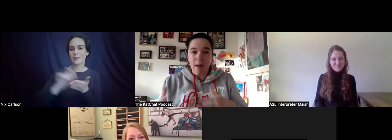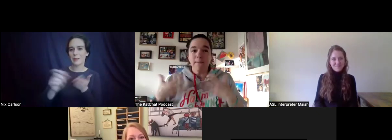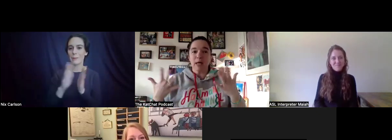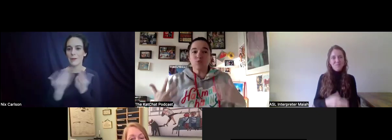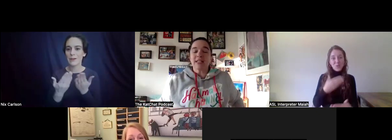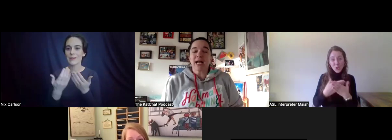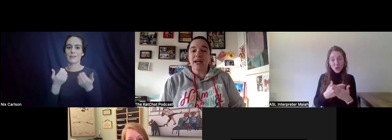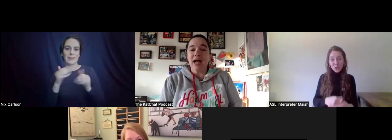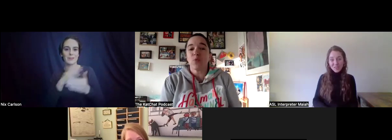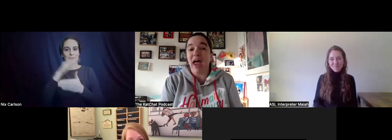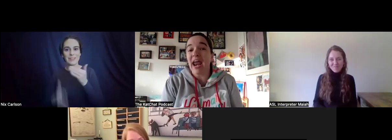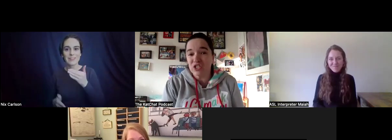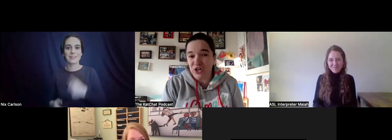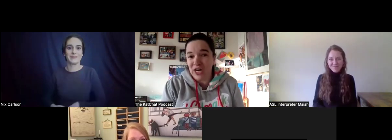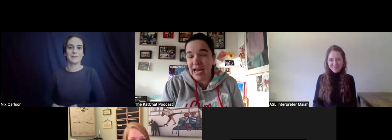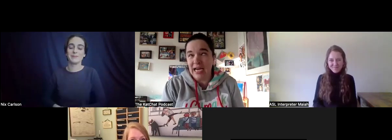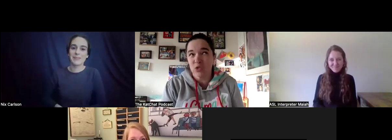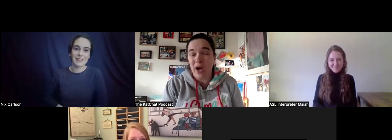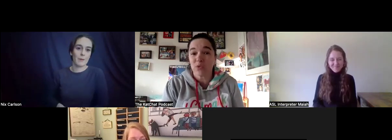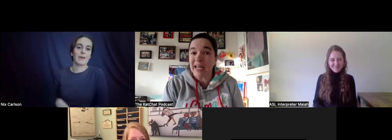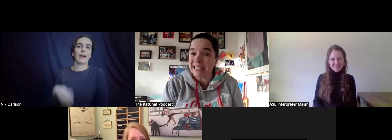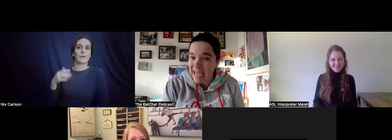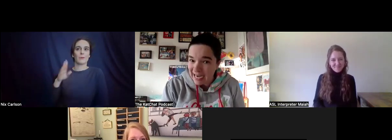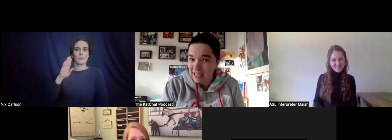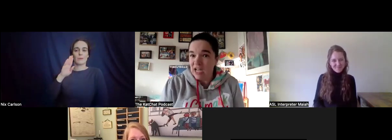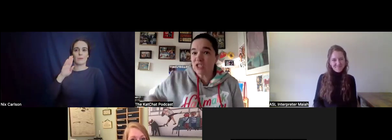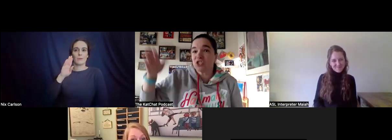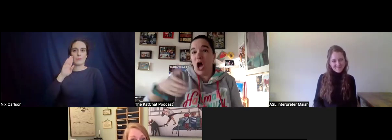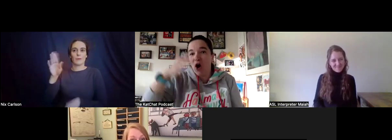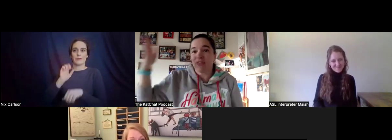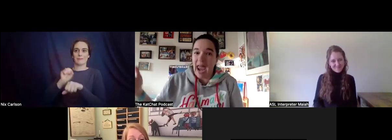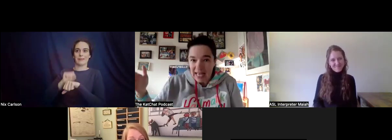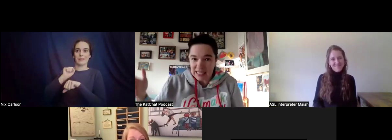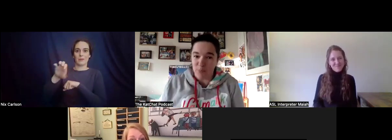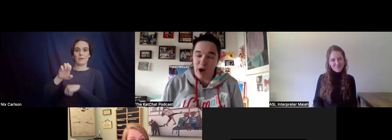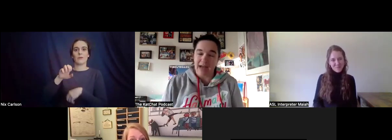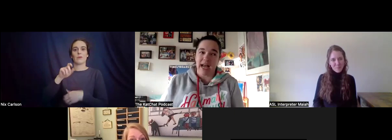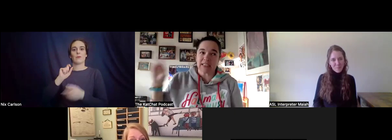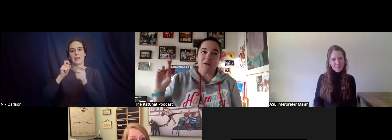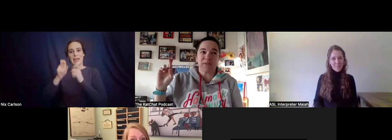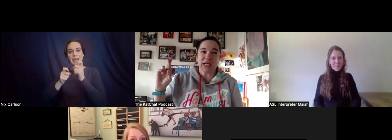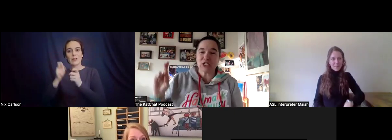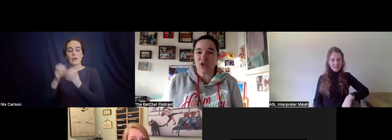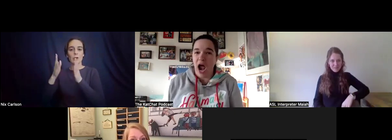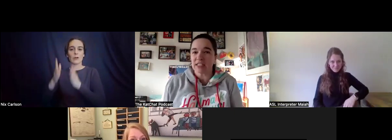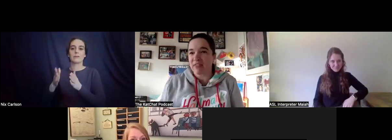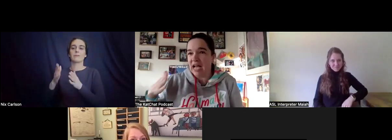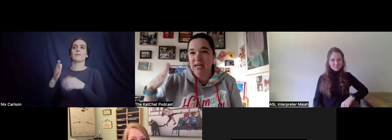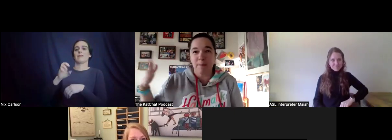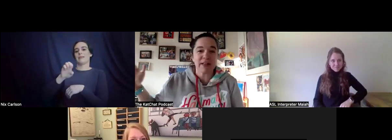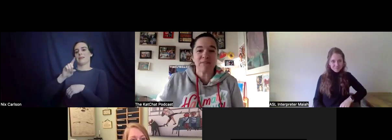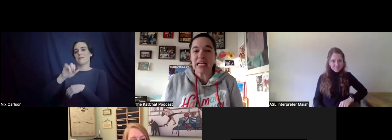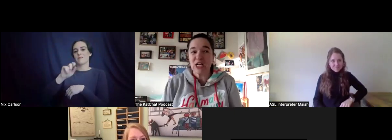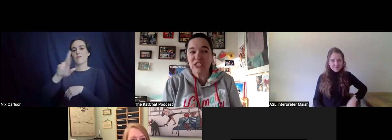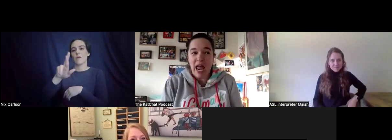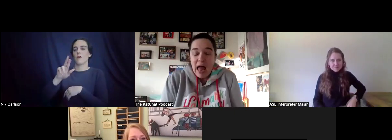up because I'm trying to come Good. back with the editor in 2026 to start the editing process, the finished product in a